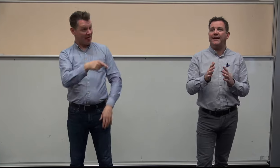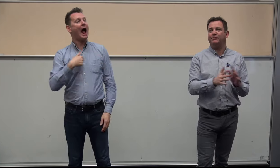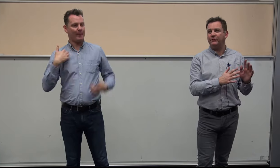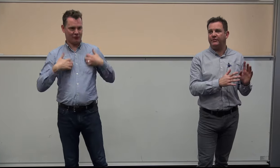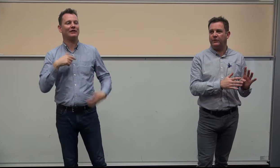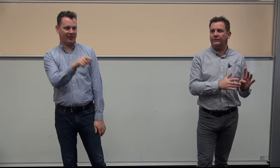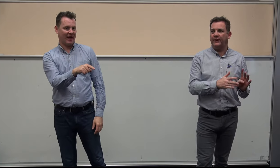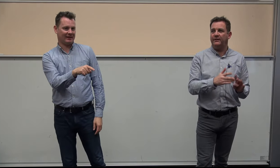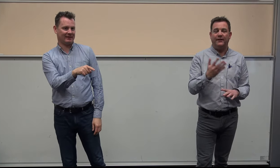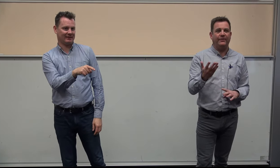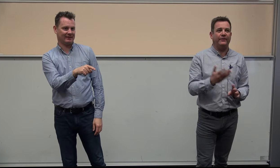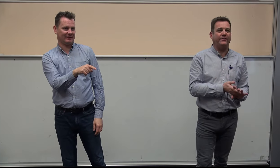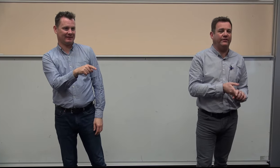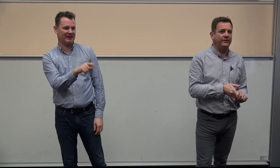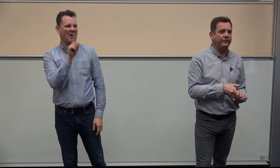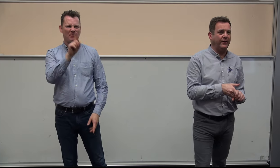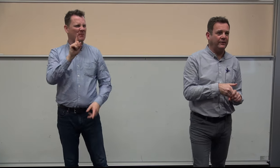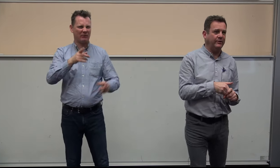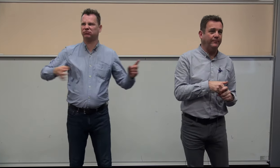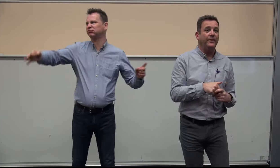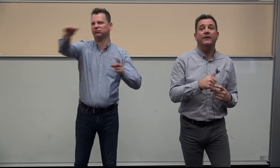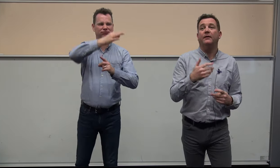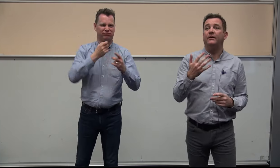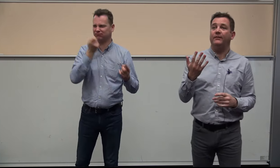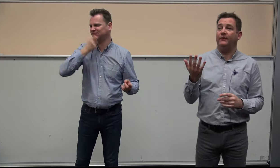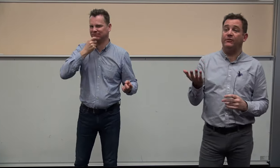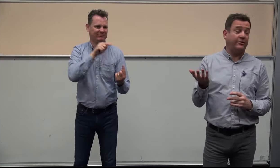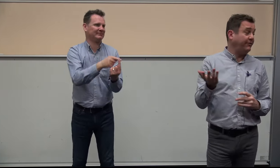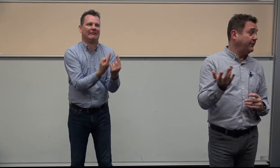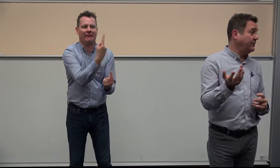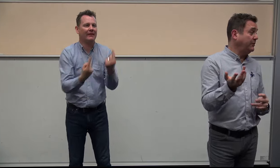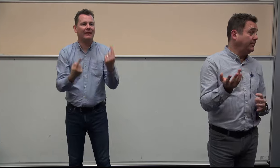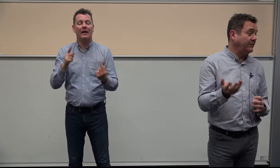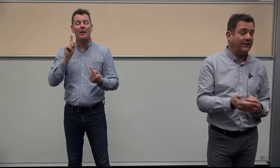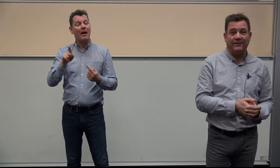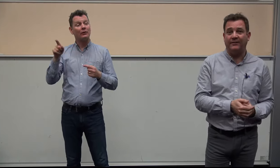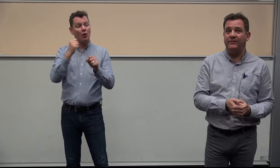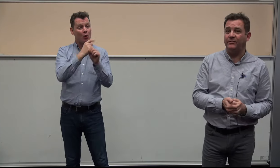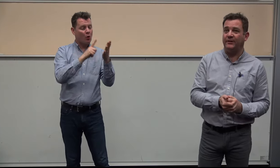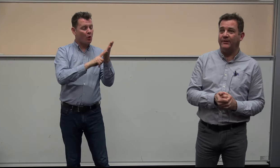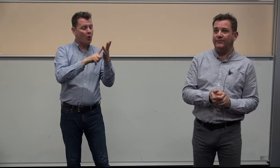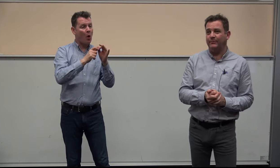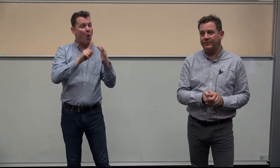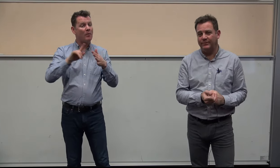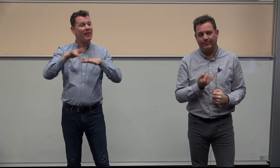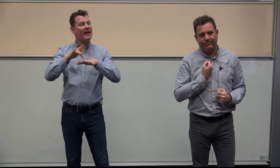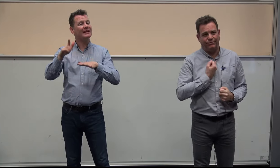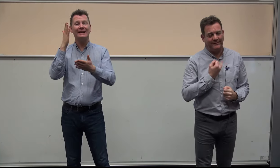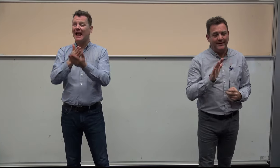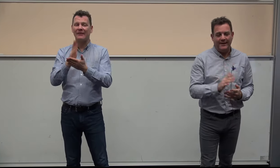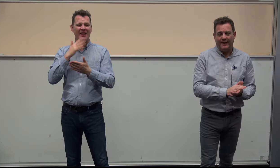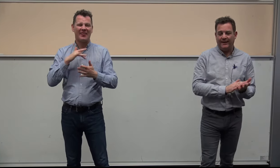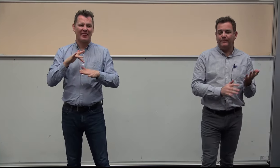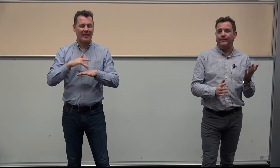in the absence of a lot of that, I think definitely is right up there. The stuff at the Globe, sadly, I didn't see either of them.